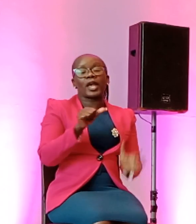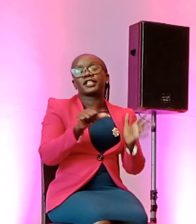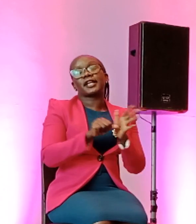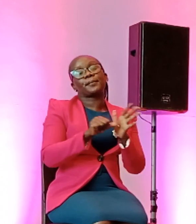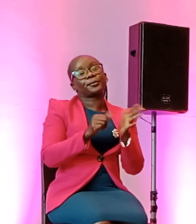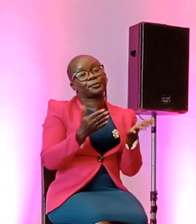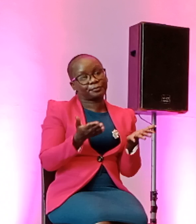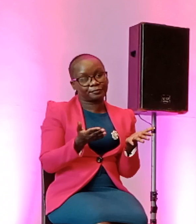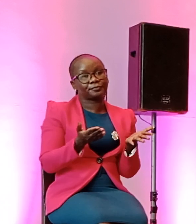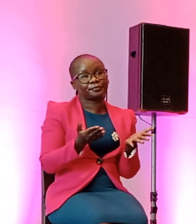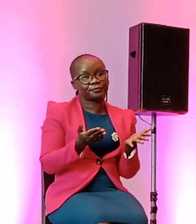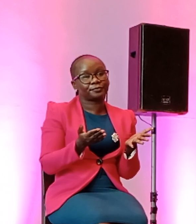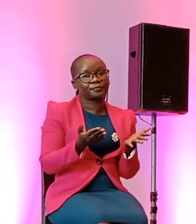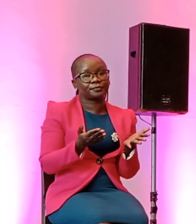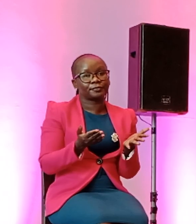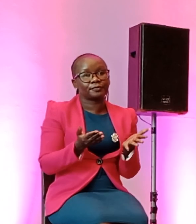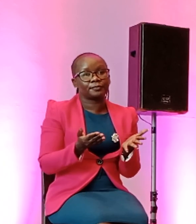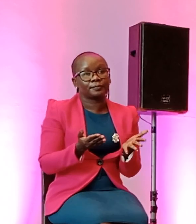trouble.